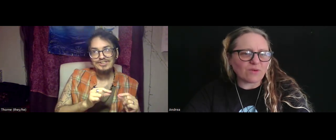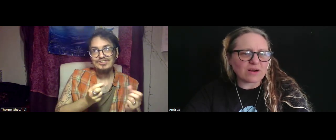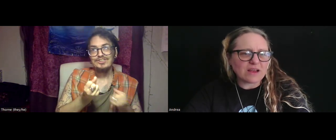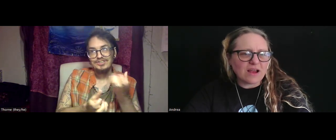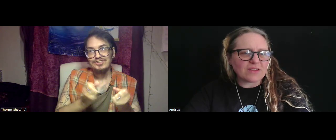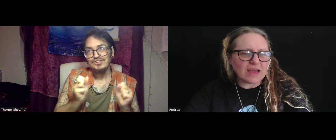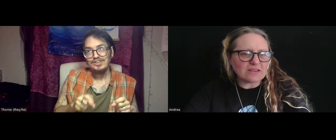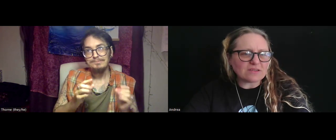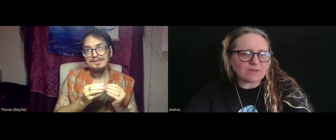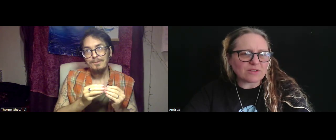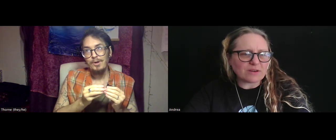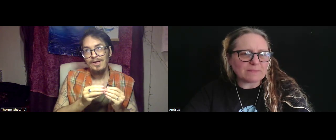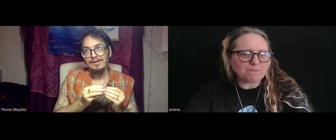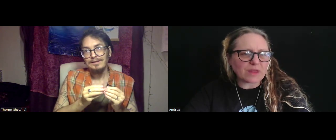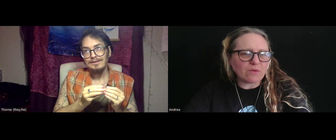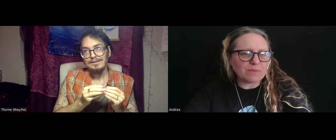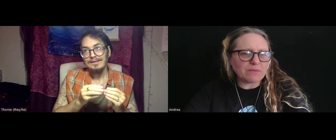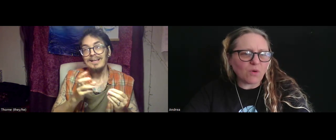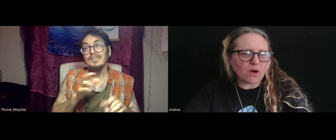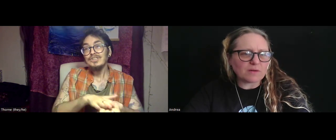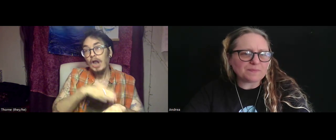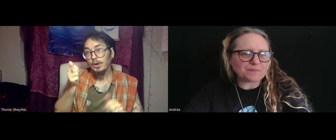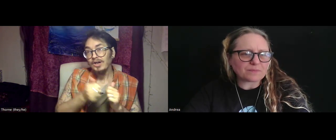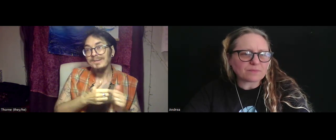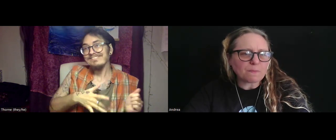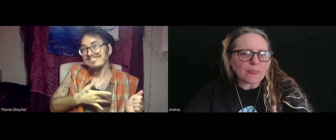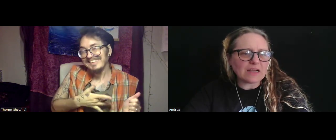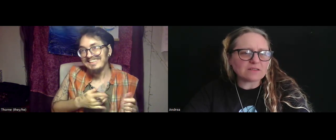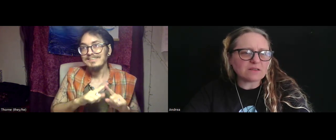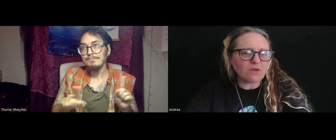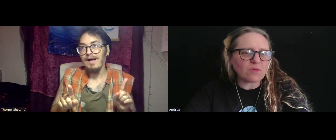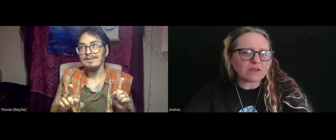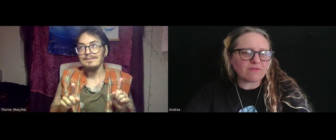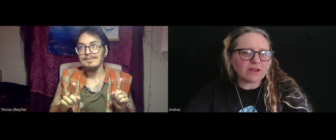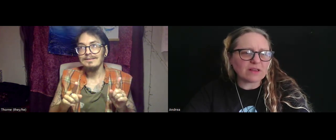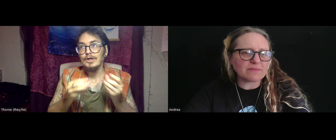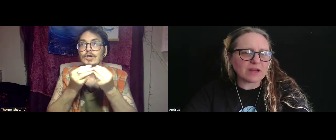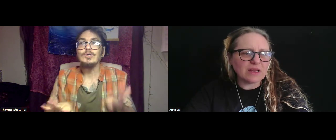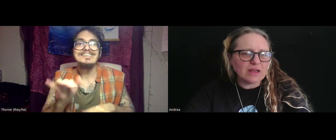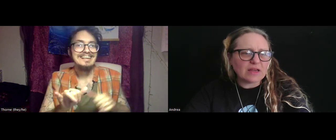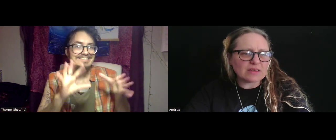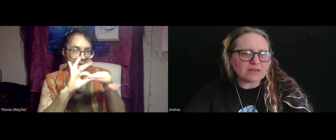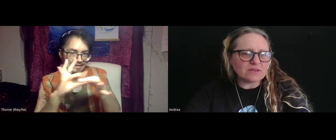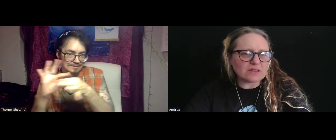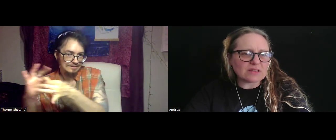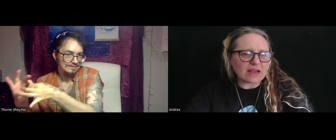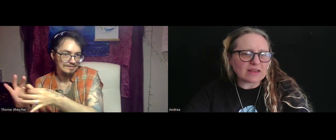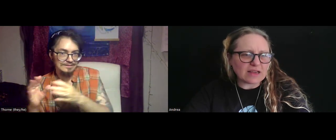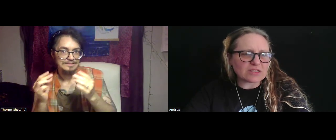Whereas the Cancer Mercury would be more. It's slower with the feeling, but it loses that